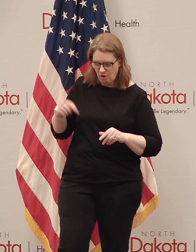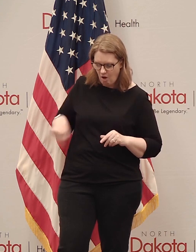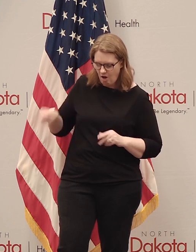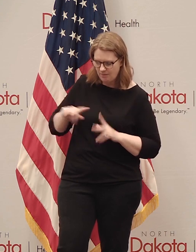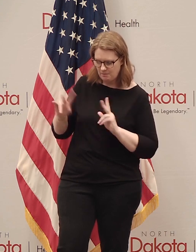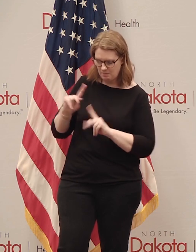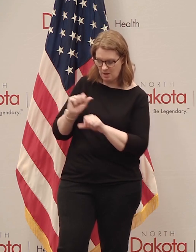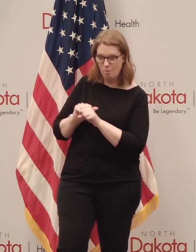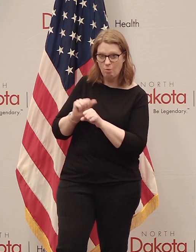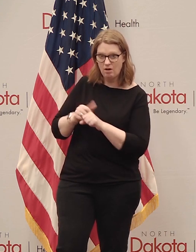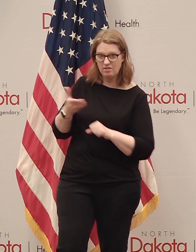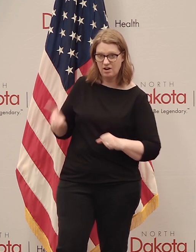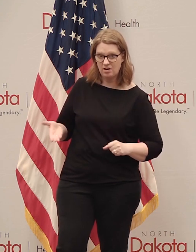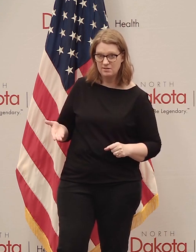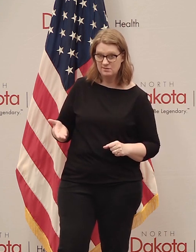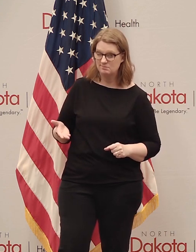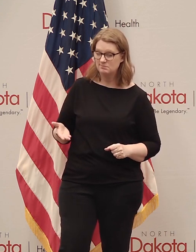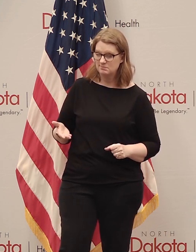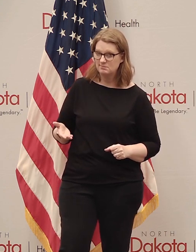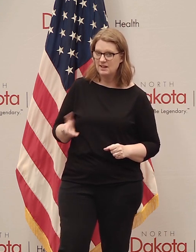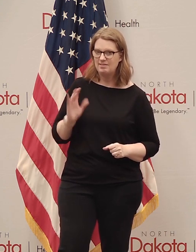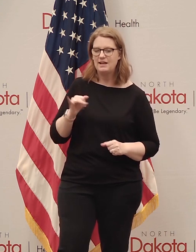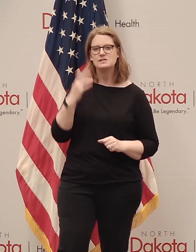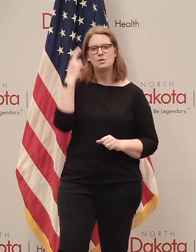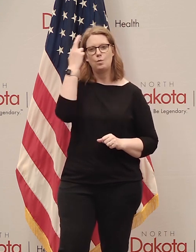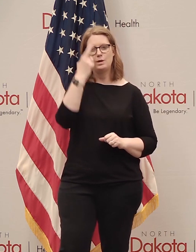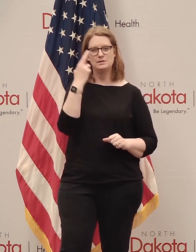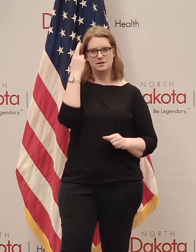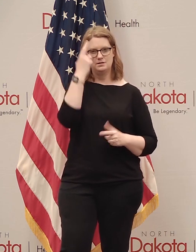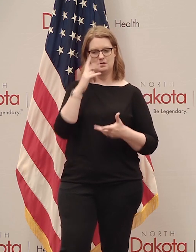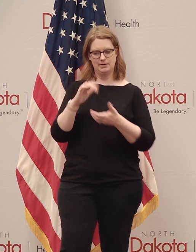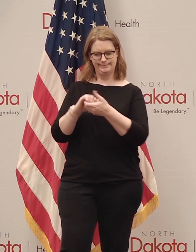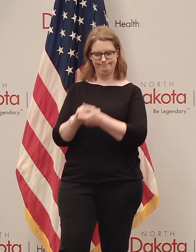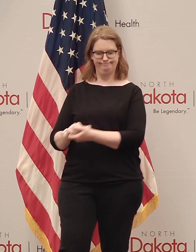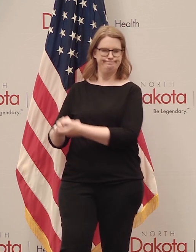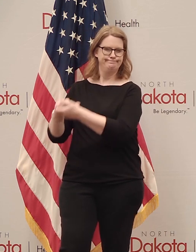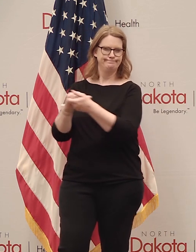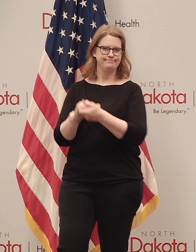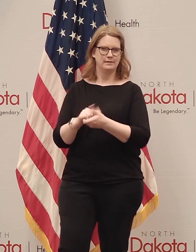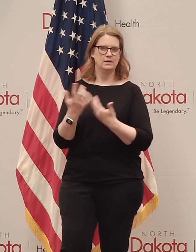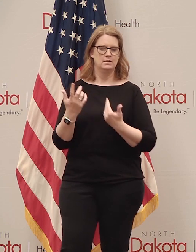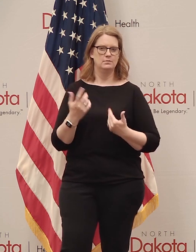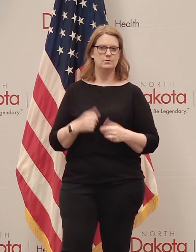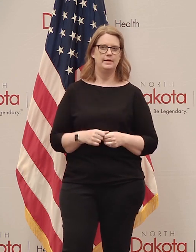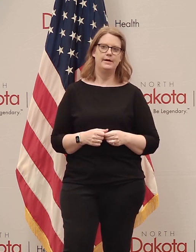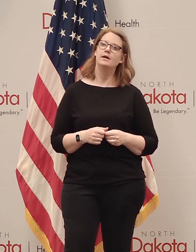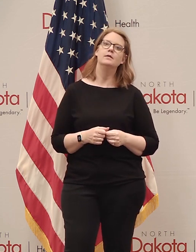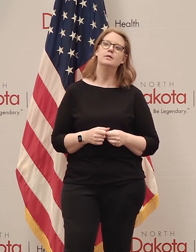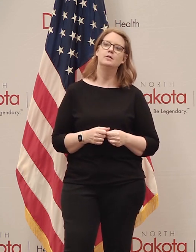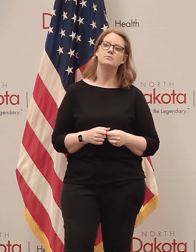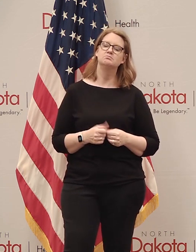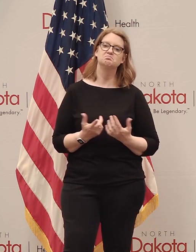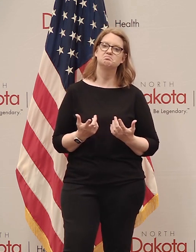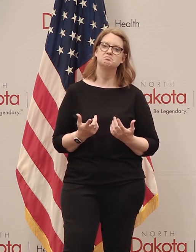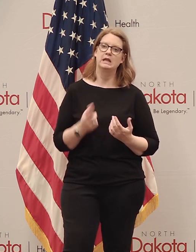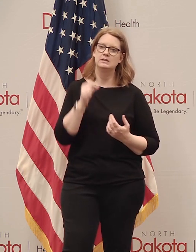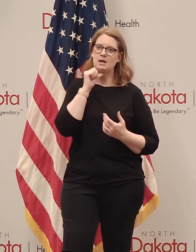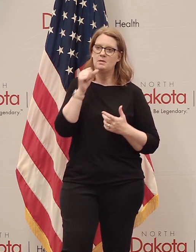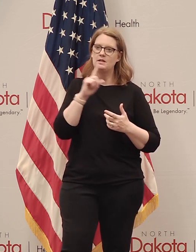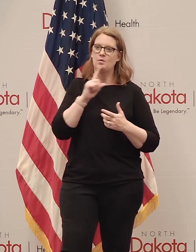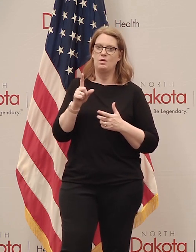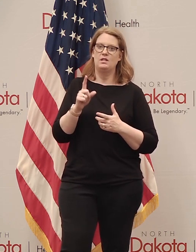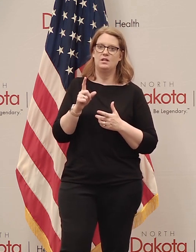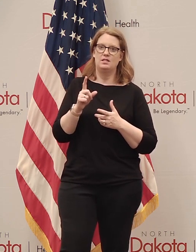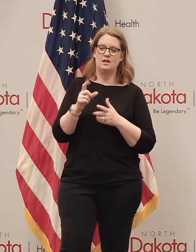there. And this is a reason why I think with that kind of collaboration, why we've not been reporting any large outbreaks at